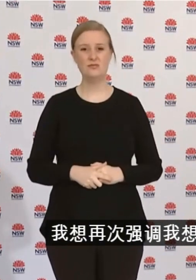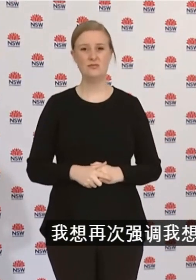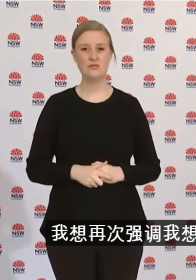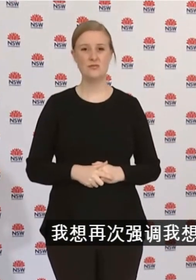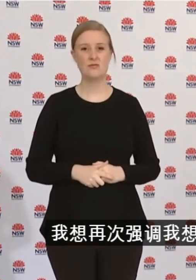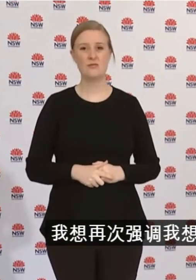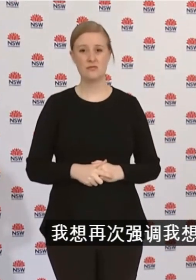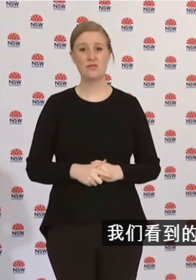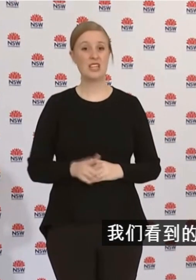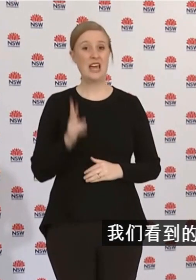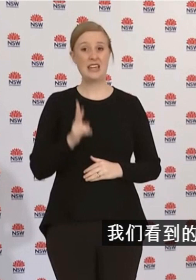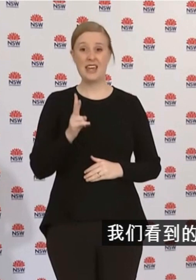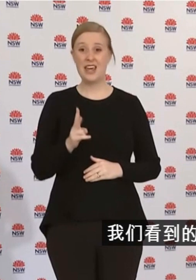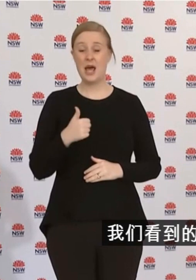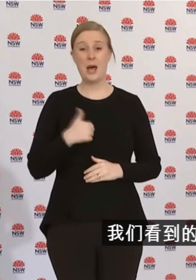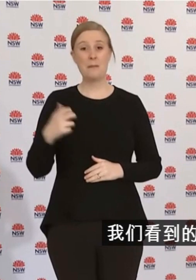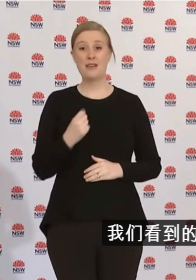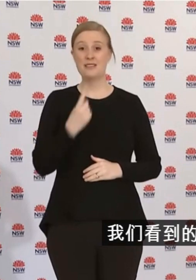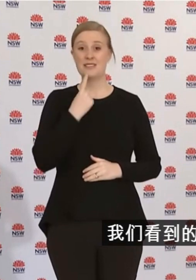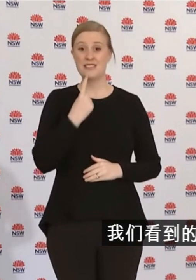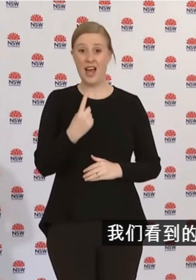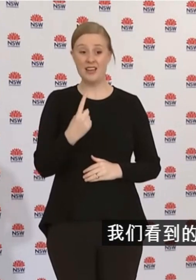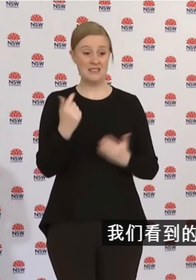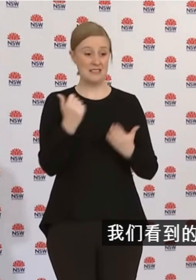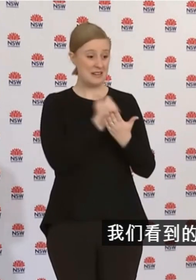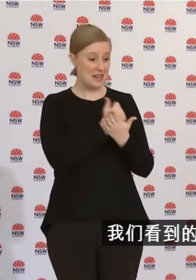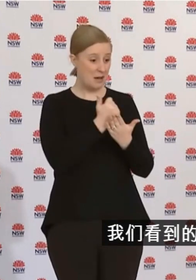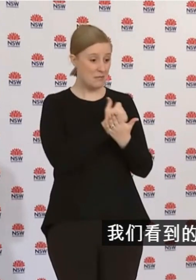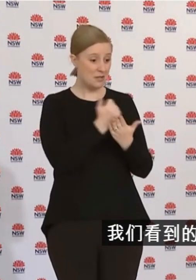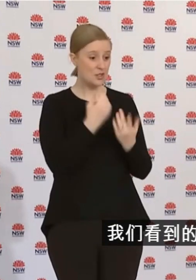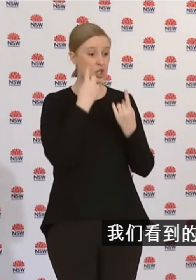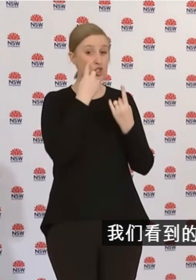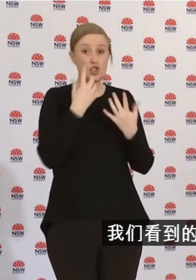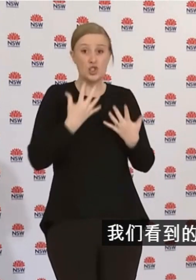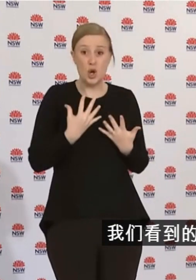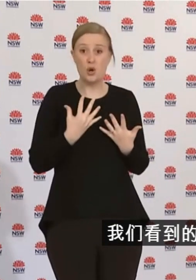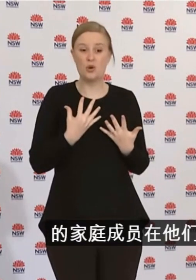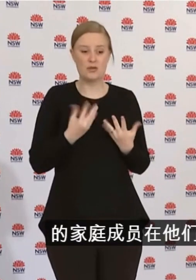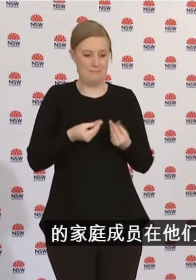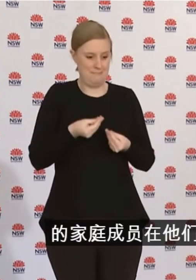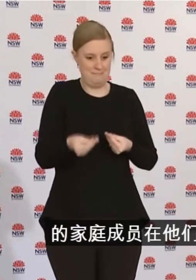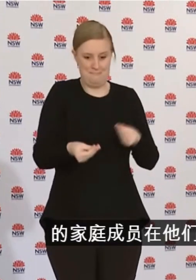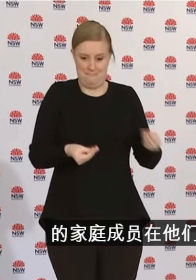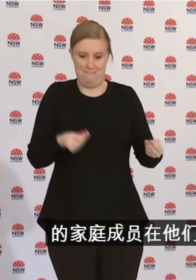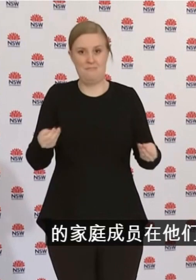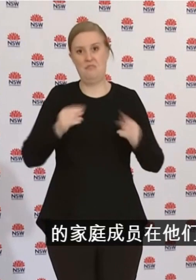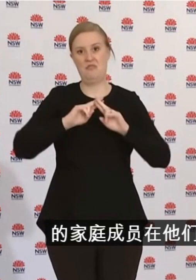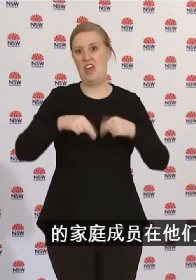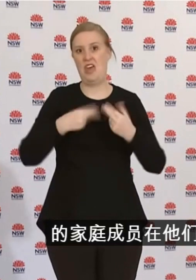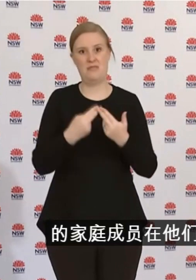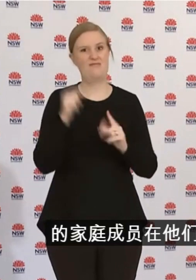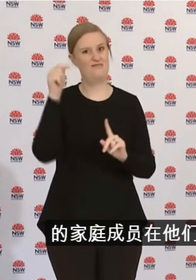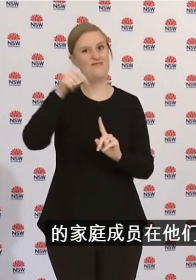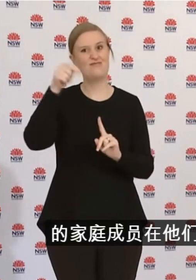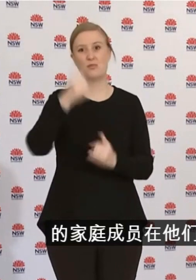that when we look at the numbers, what we see is transmission, particularly as a result of family members